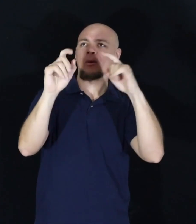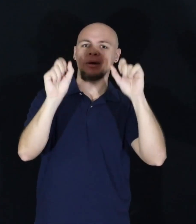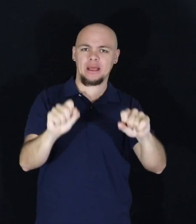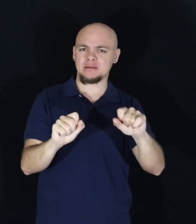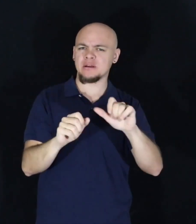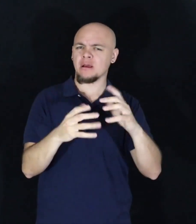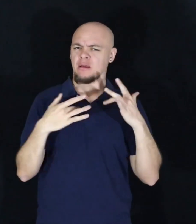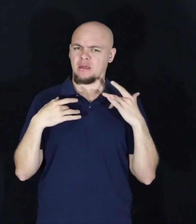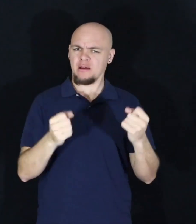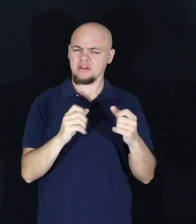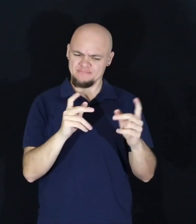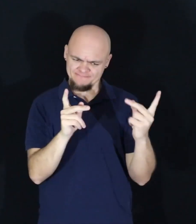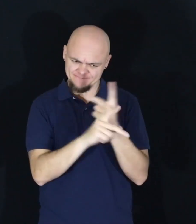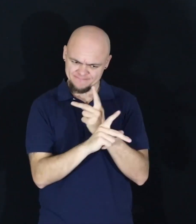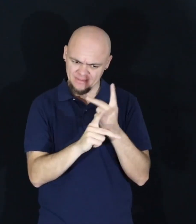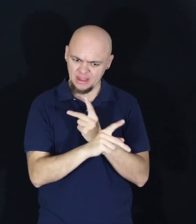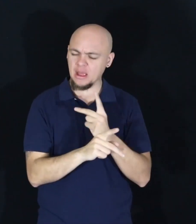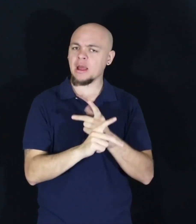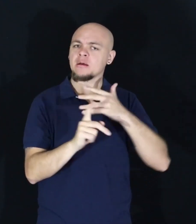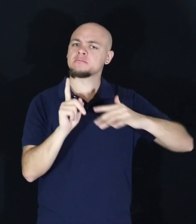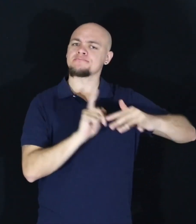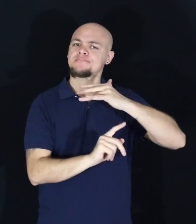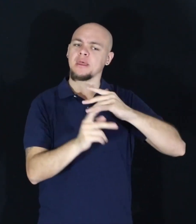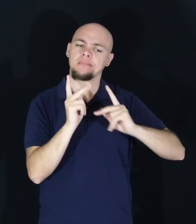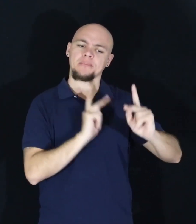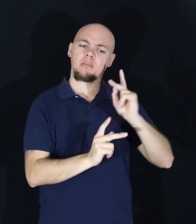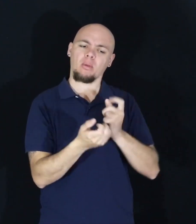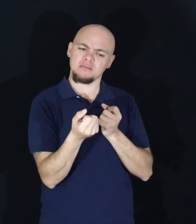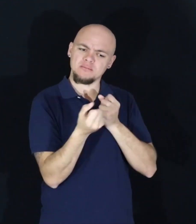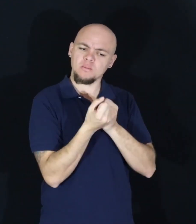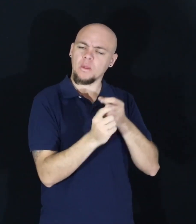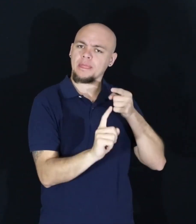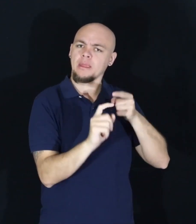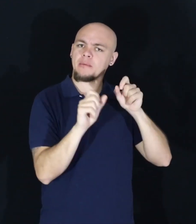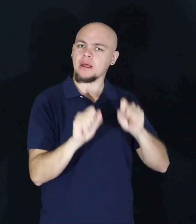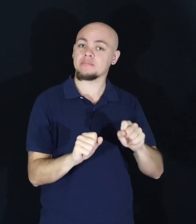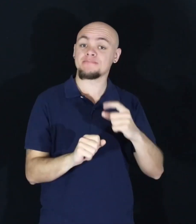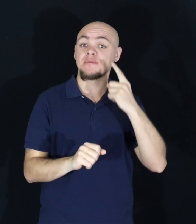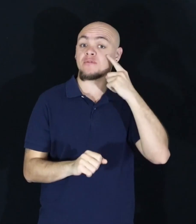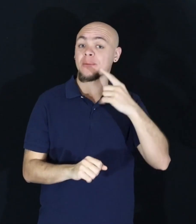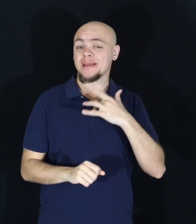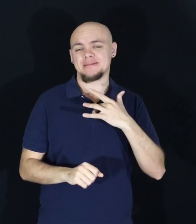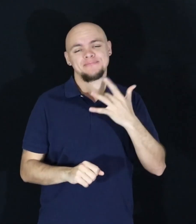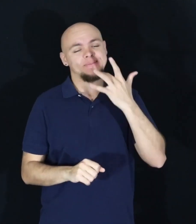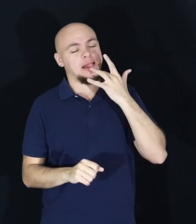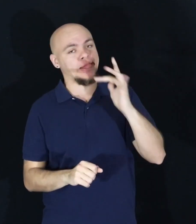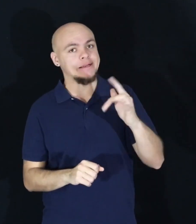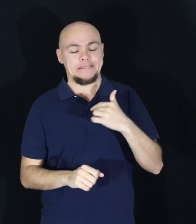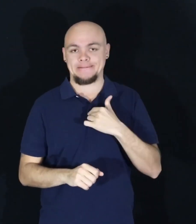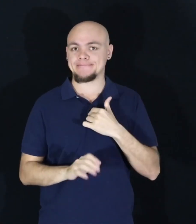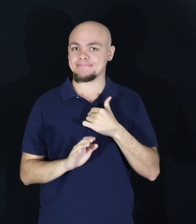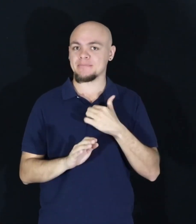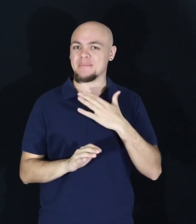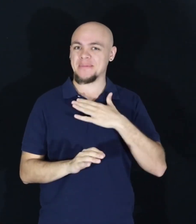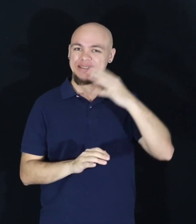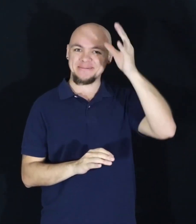find their confidence and to surround themselves with people who can support them. Luckily for me, I had an amazing role model, my